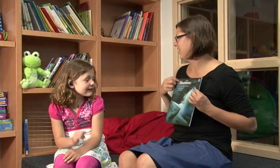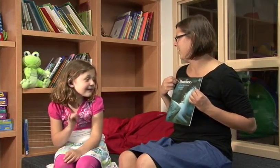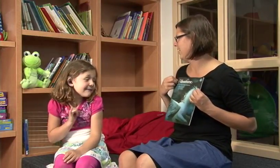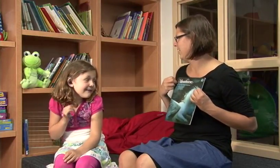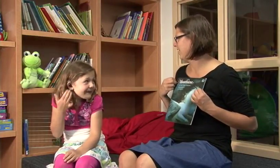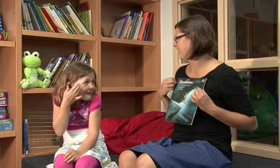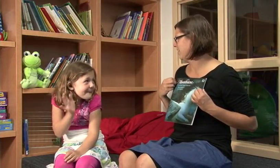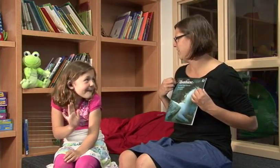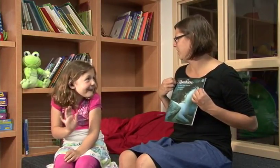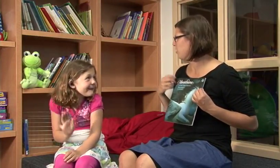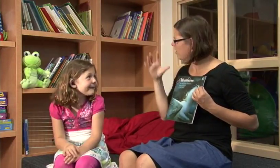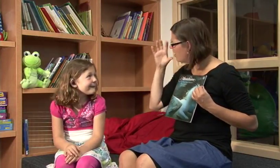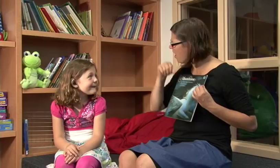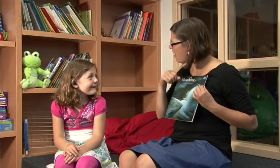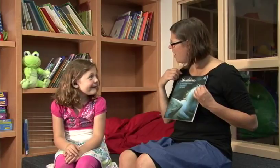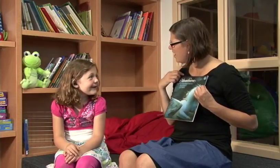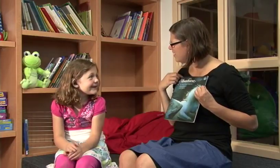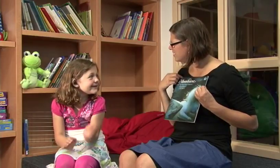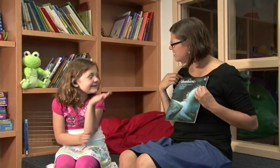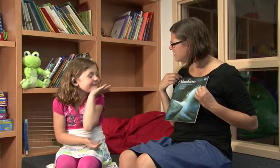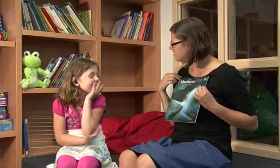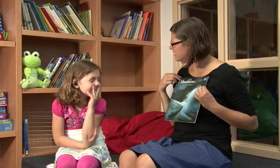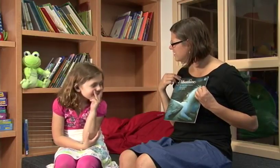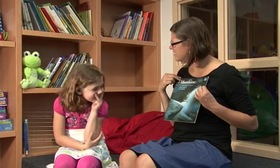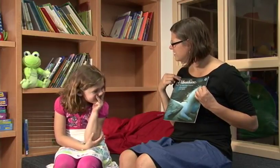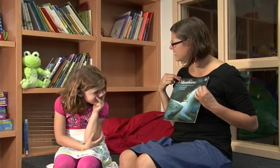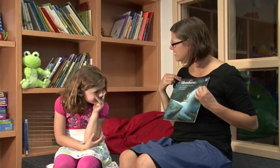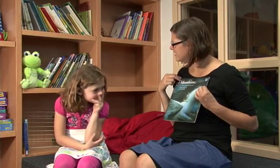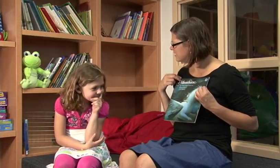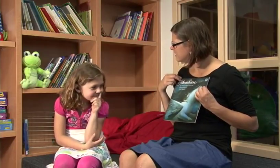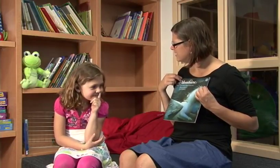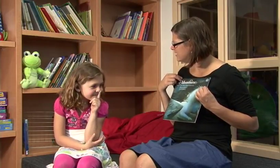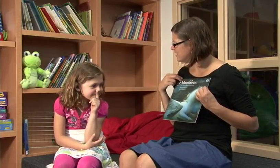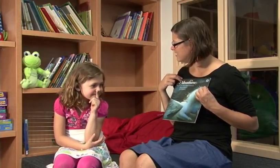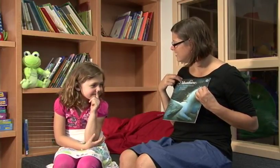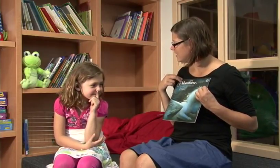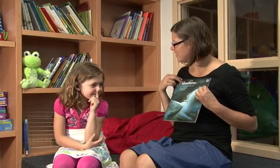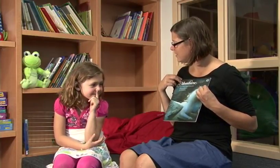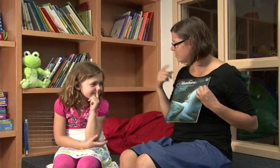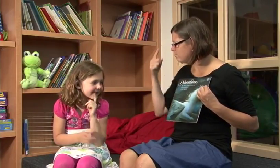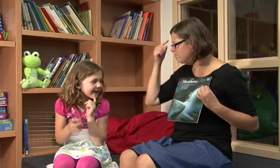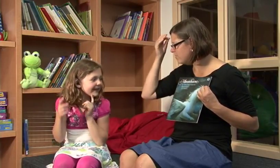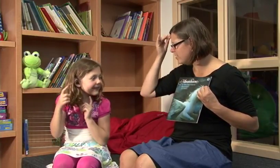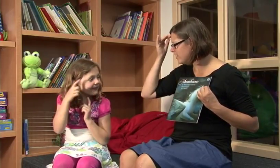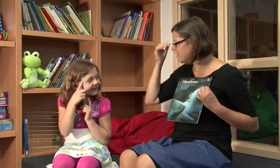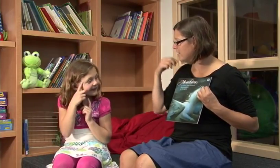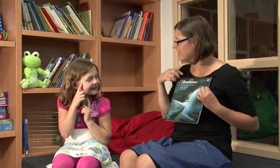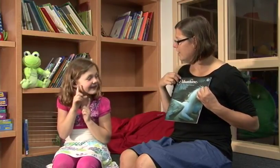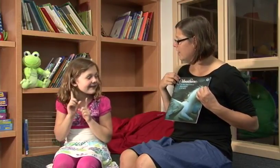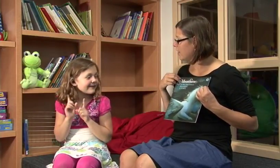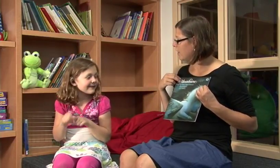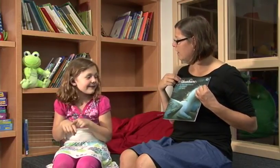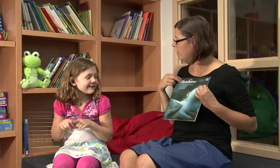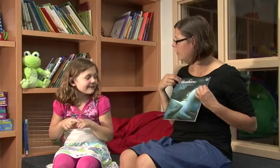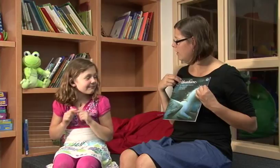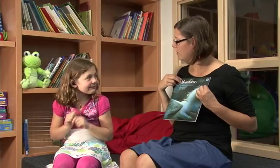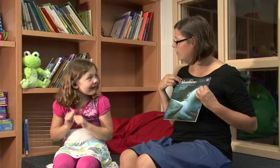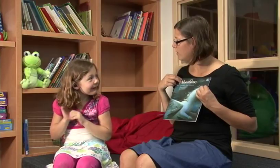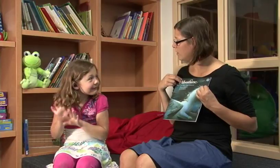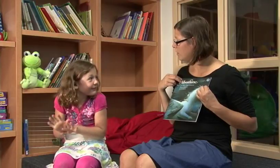What do you think this is? I don't know. Come on, take a guess. Hmm. Let's see. Think about it. I think